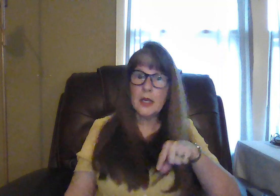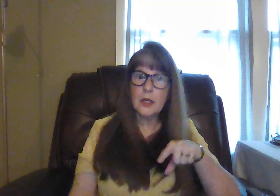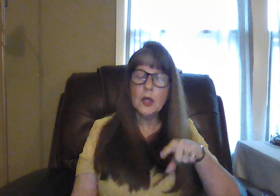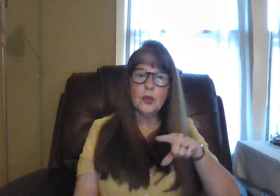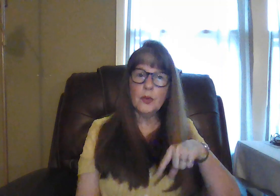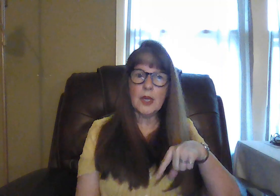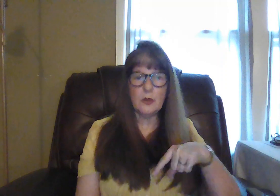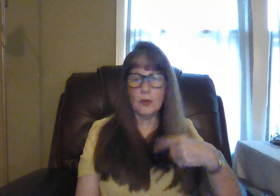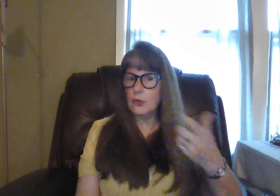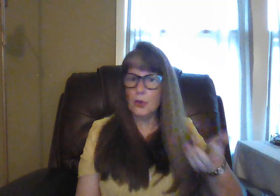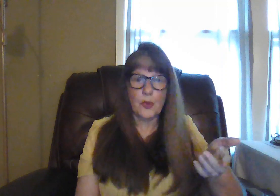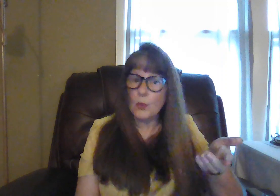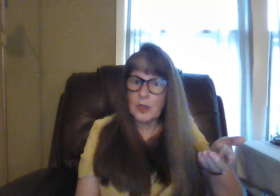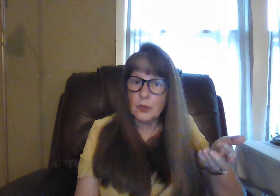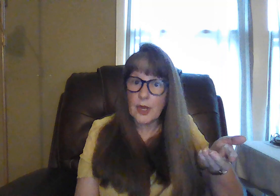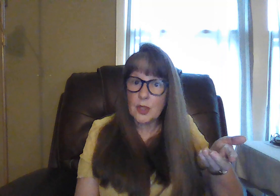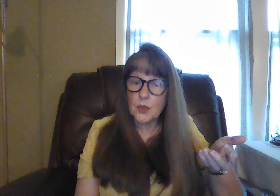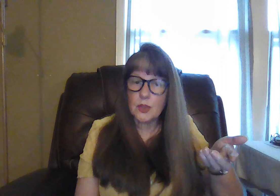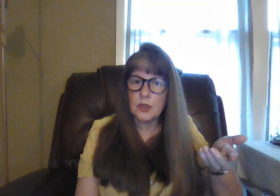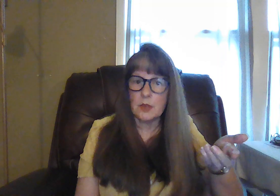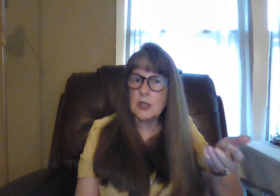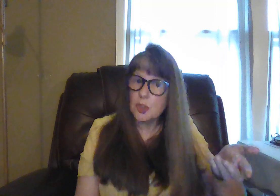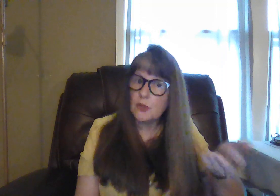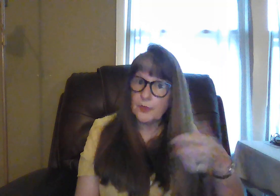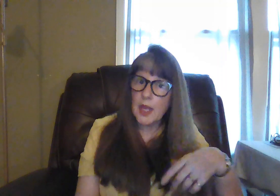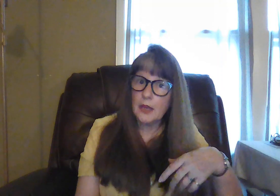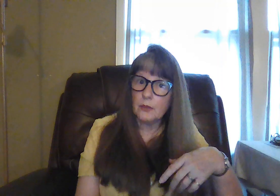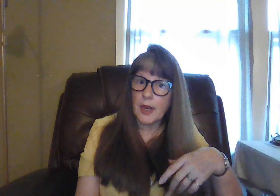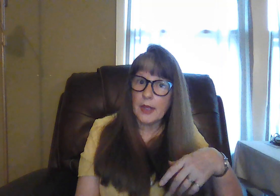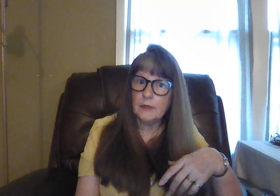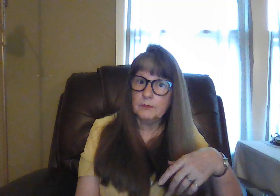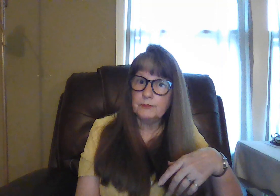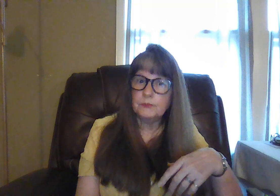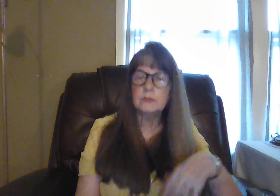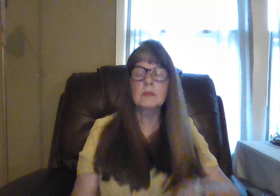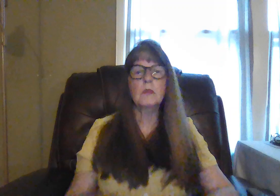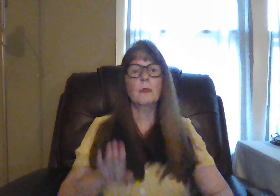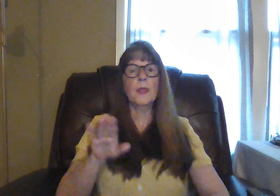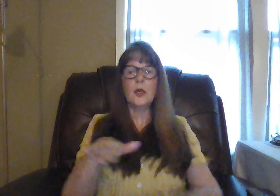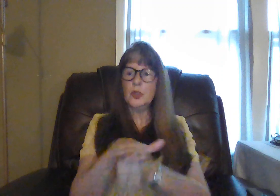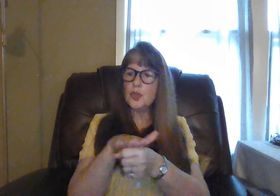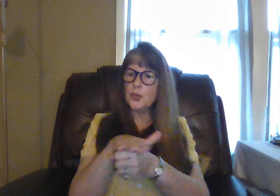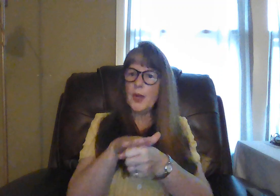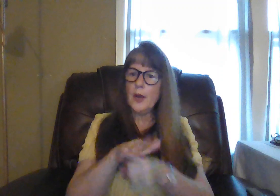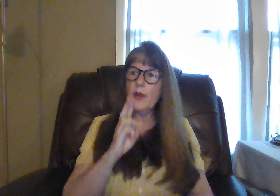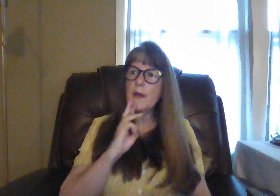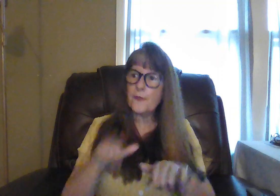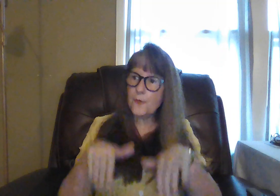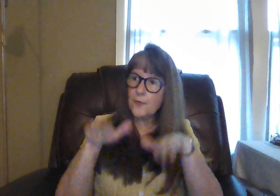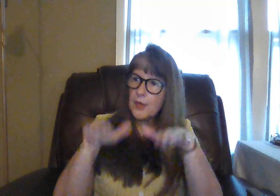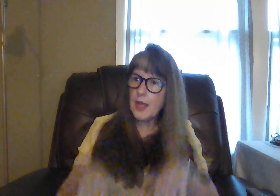Then you could, what are your next questions is going to be, did you flood, right? Did your area flood?